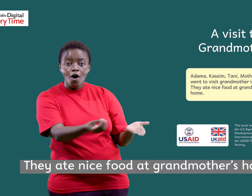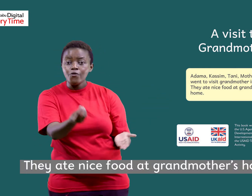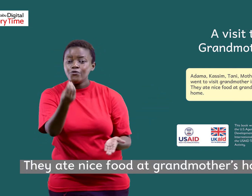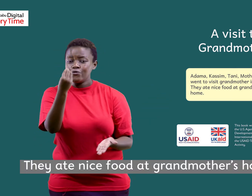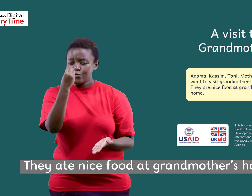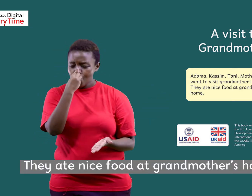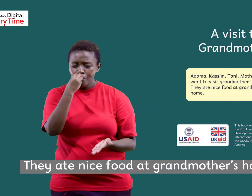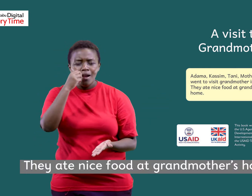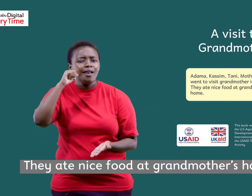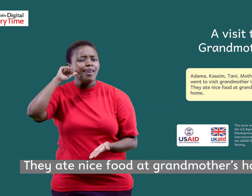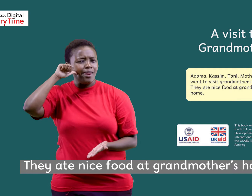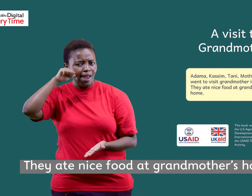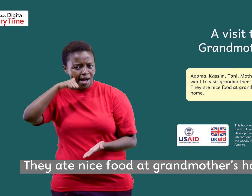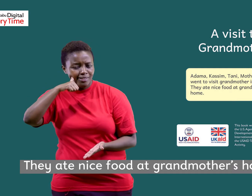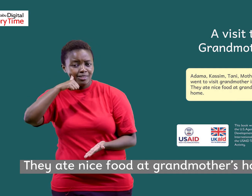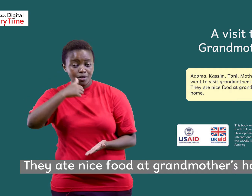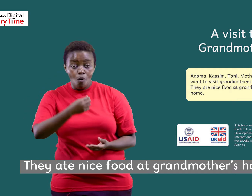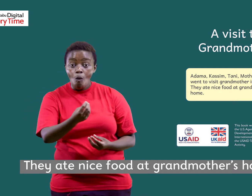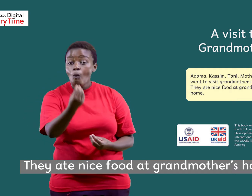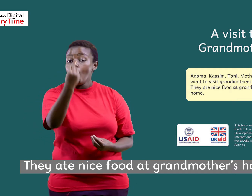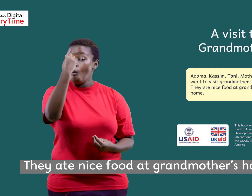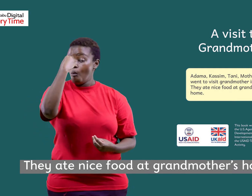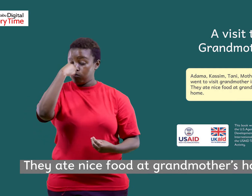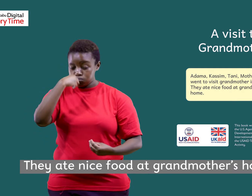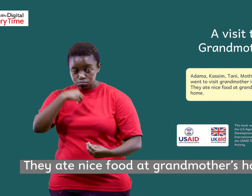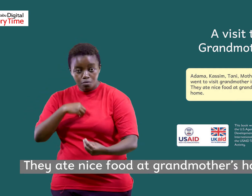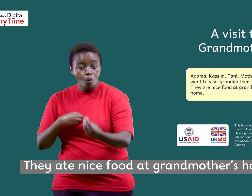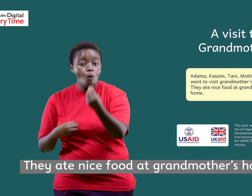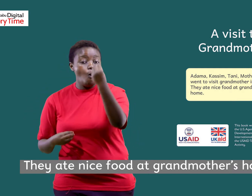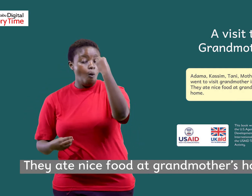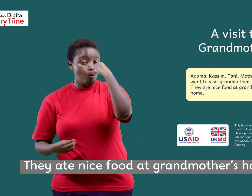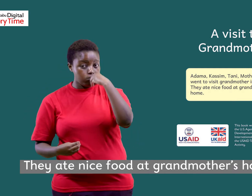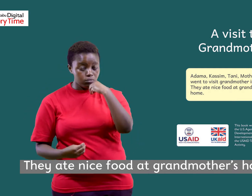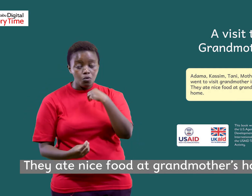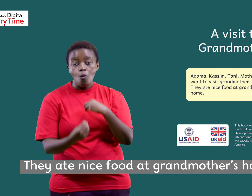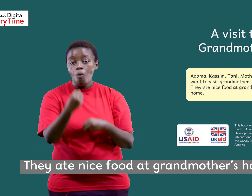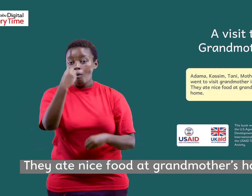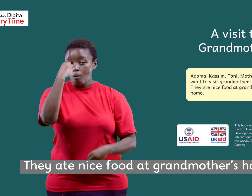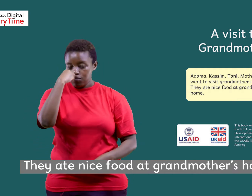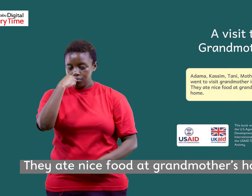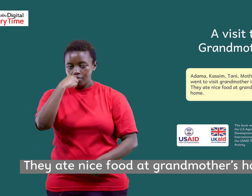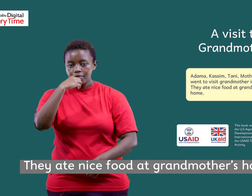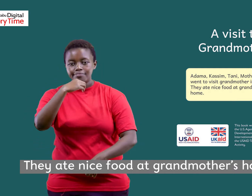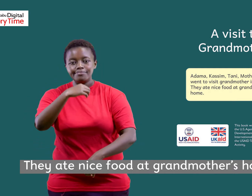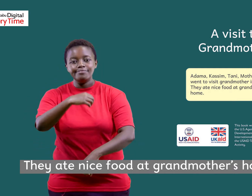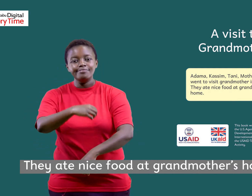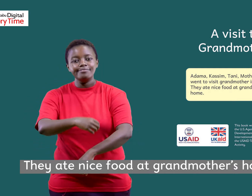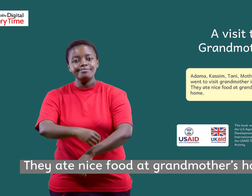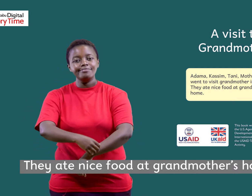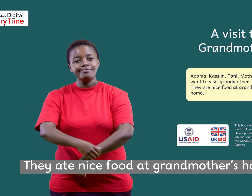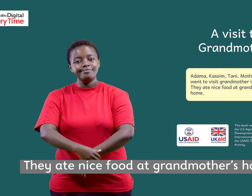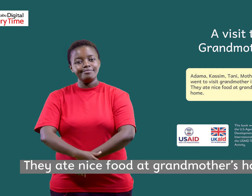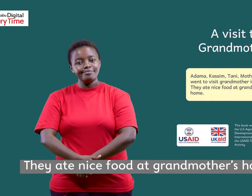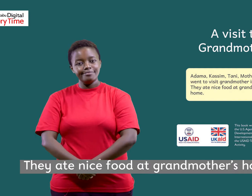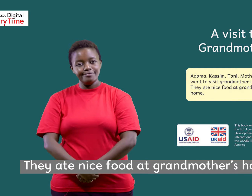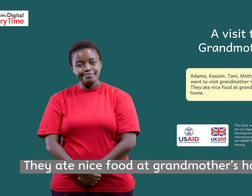They ate nice food at grandmother's home.